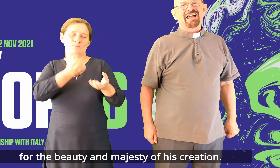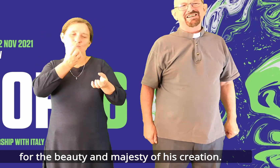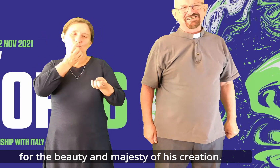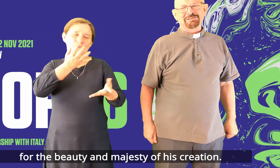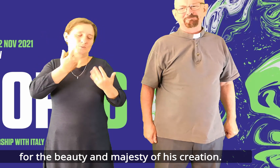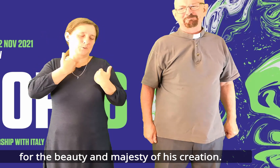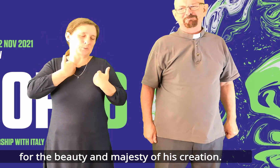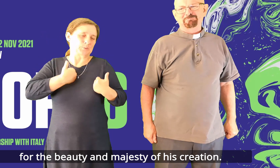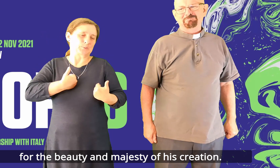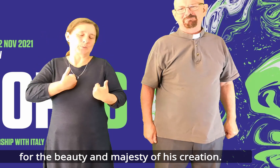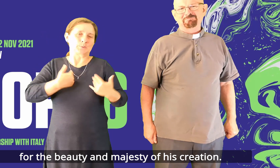creation.